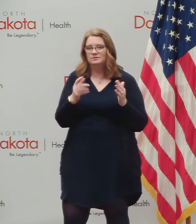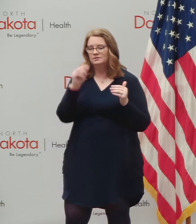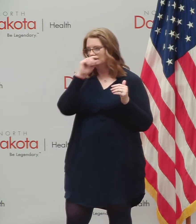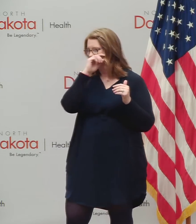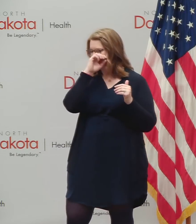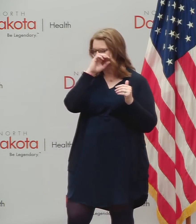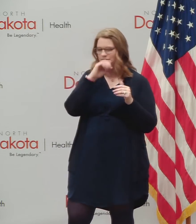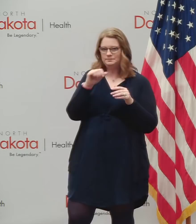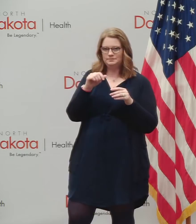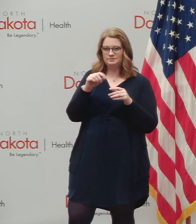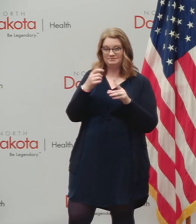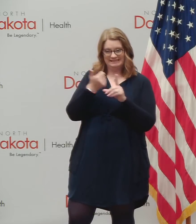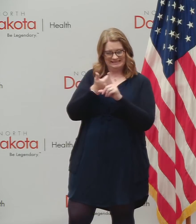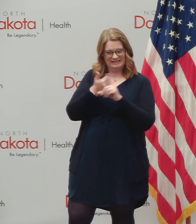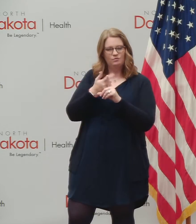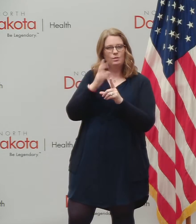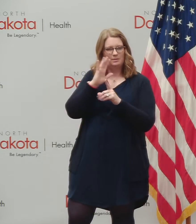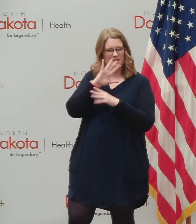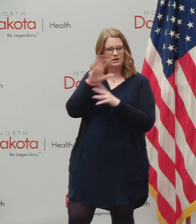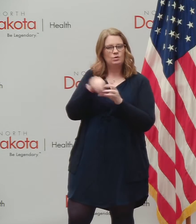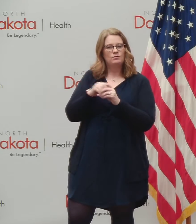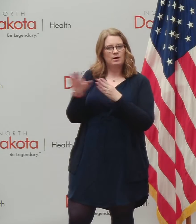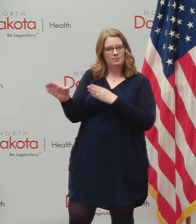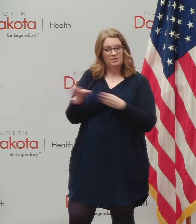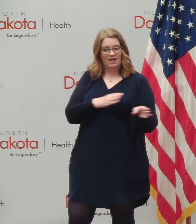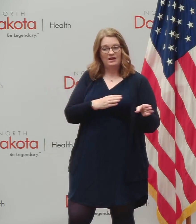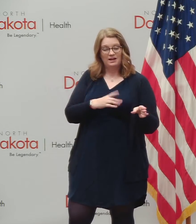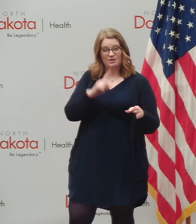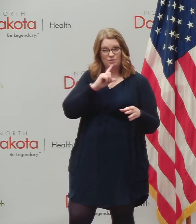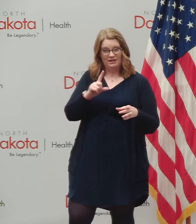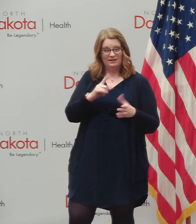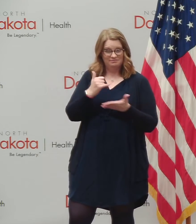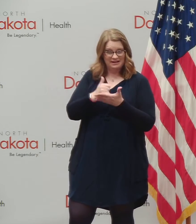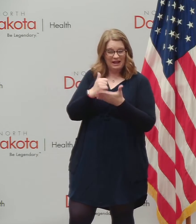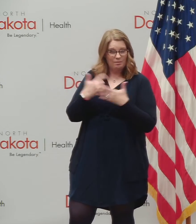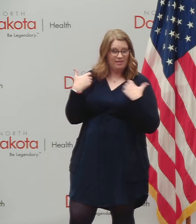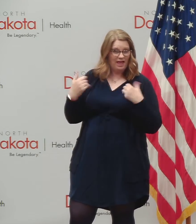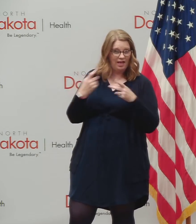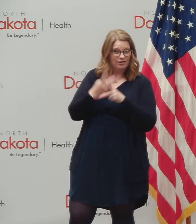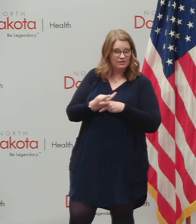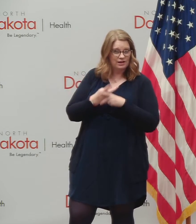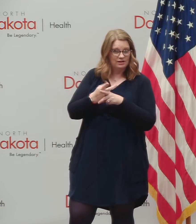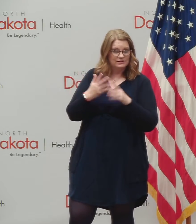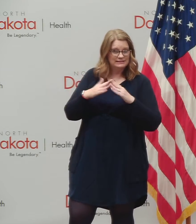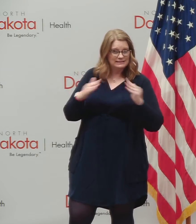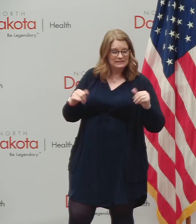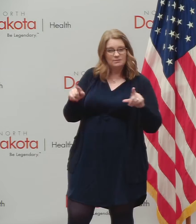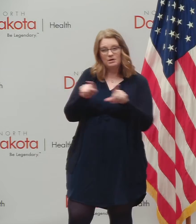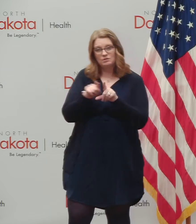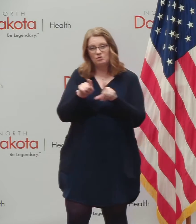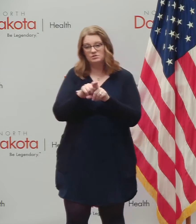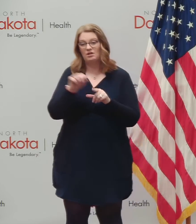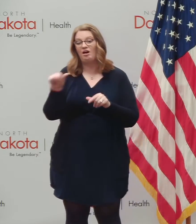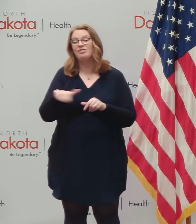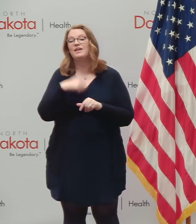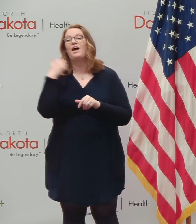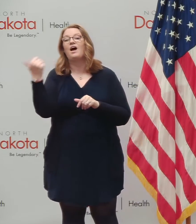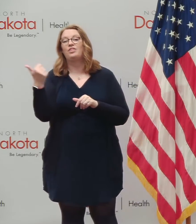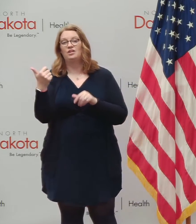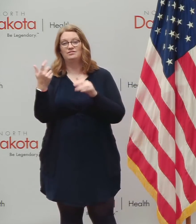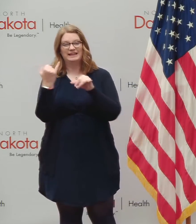a part of a strategy which will reduce pressure on our healthcare system and on all of our other institutions.